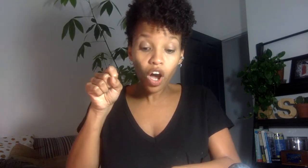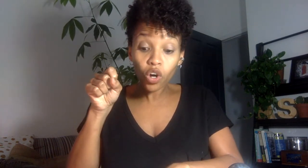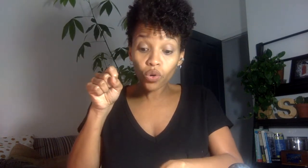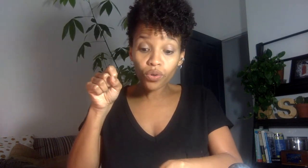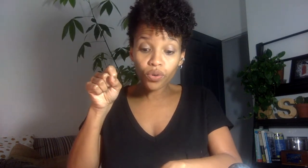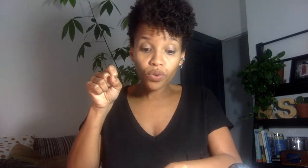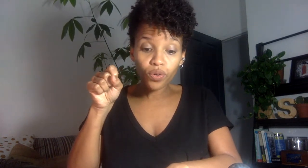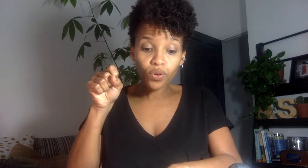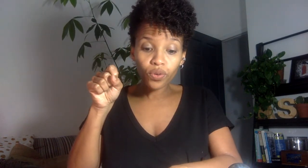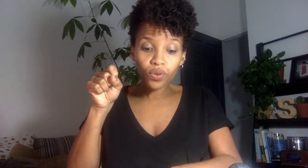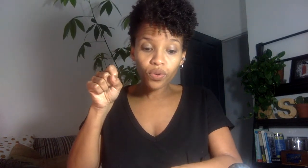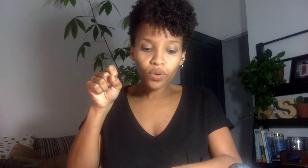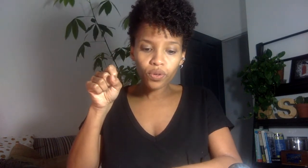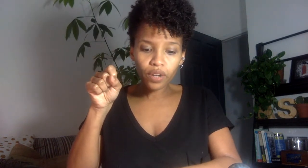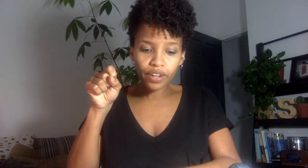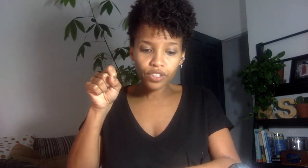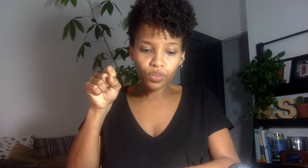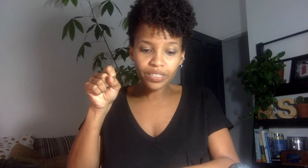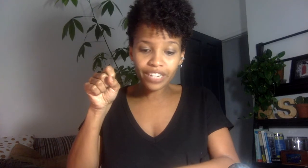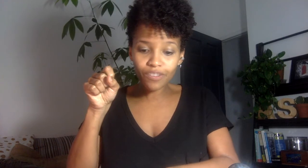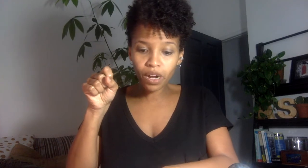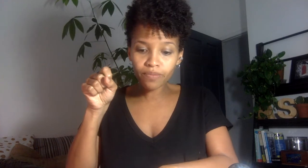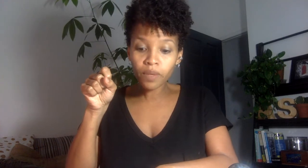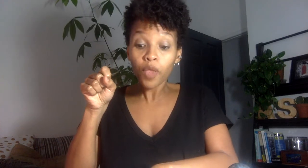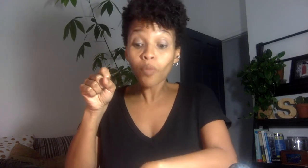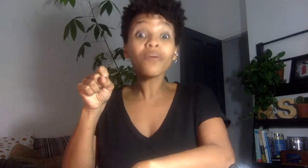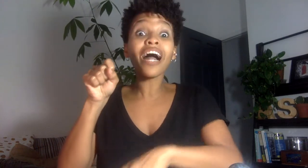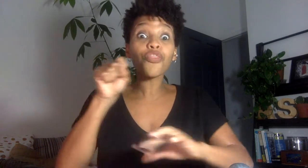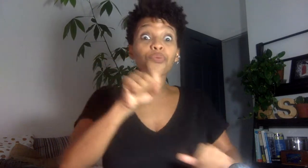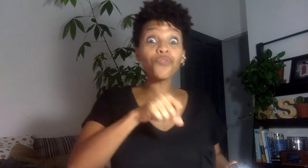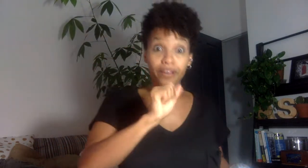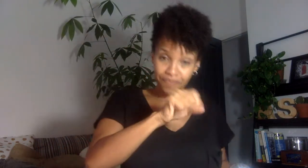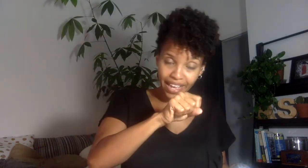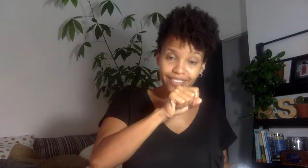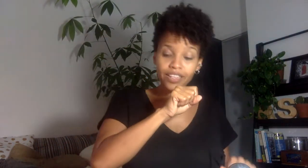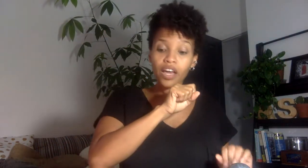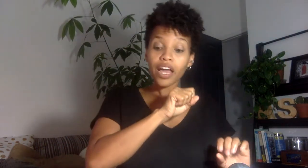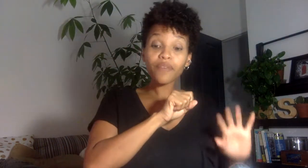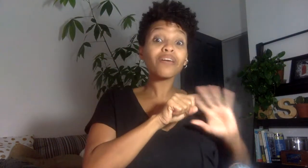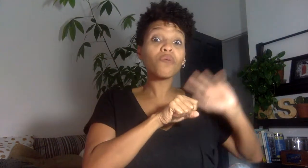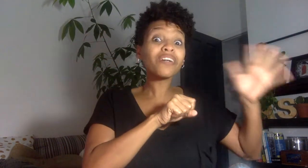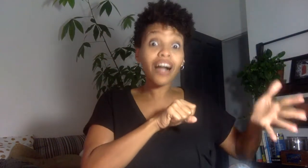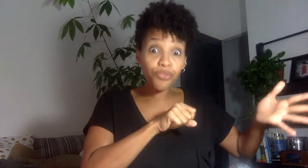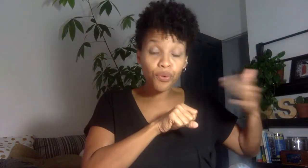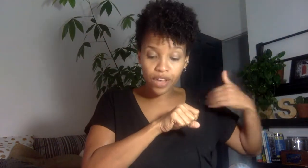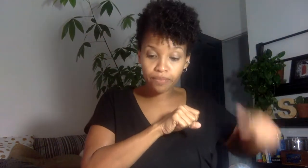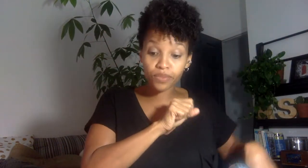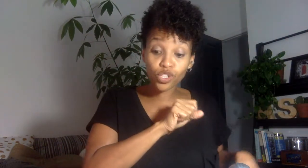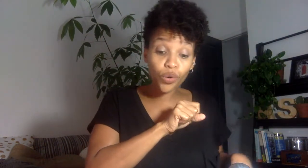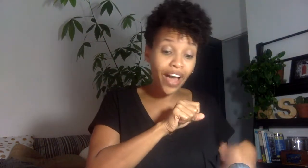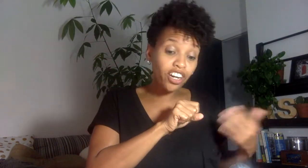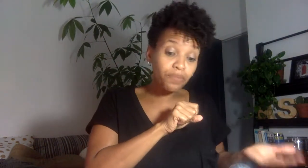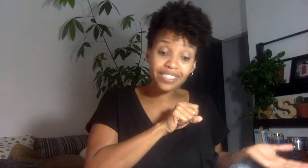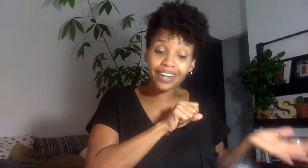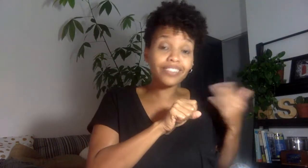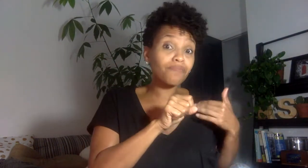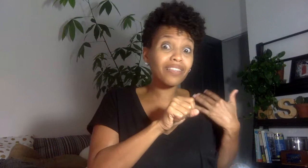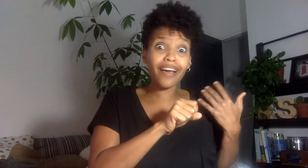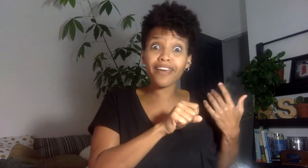Oh, gosh, we did have our problems. Oh, but we got through them. Yes. And then we got through them. So that could be signed something like,